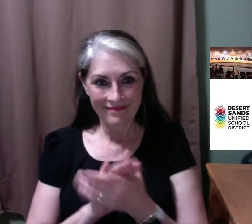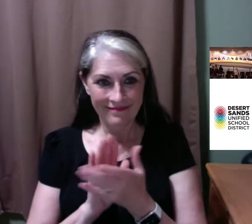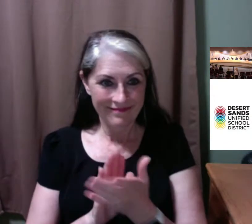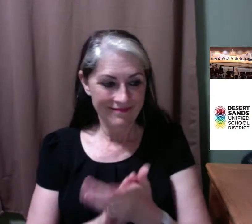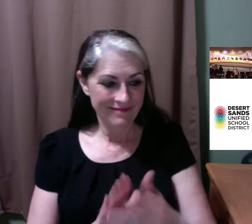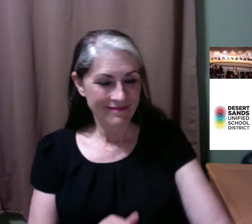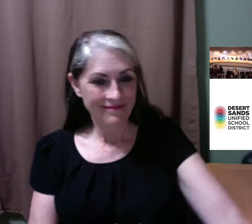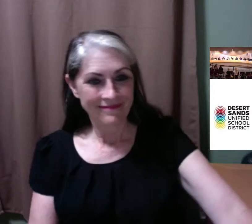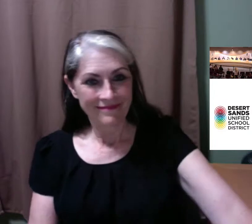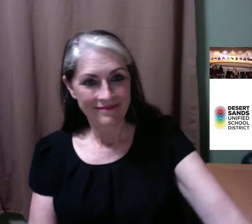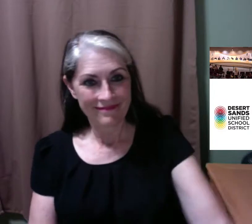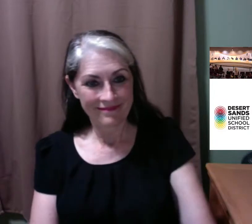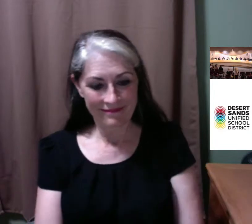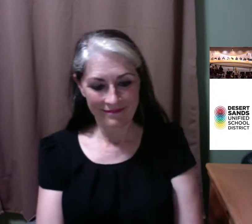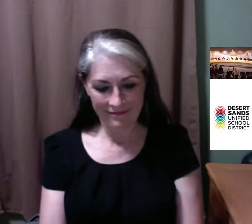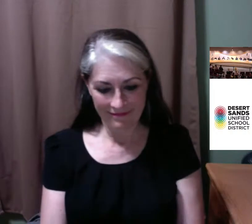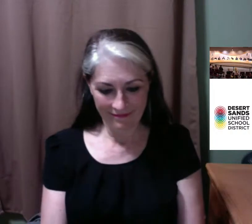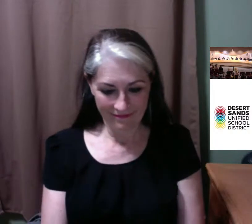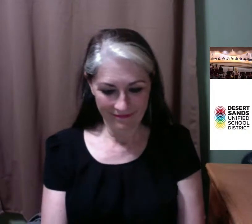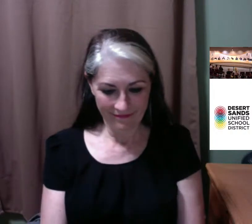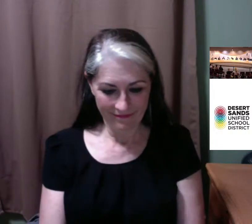alone.